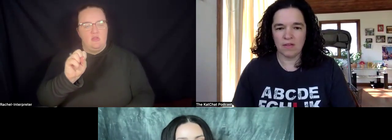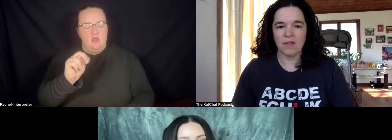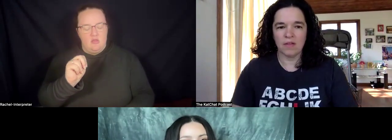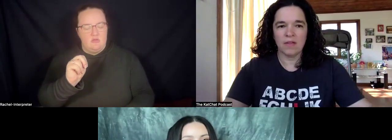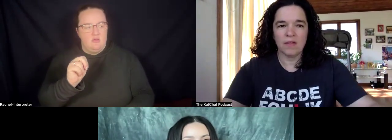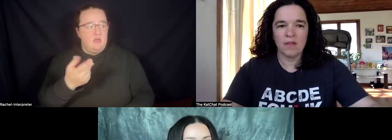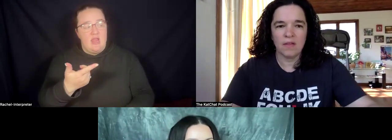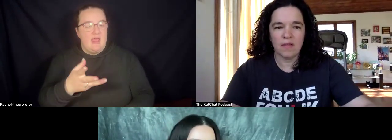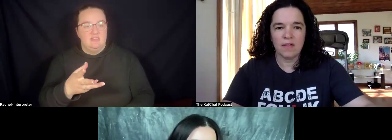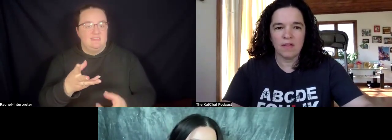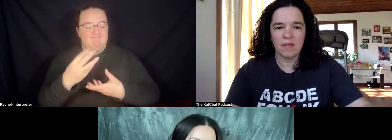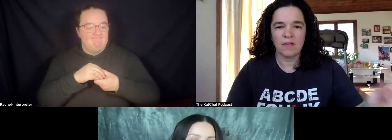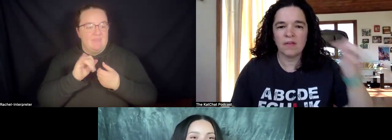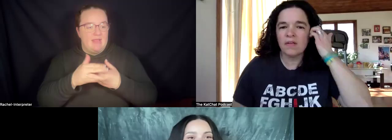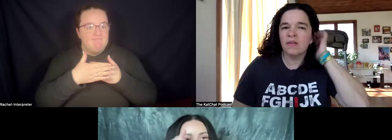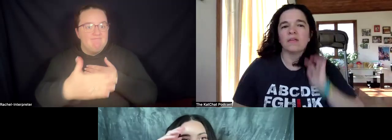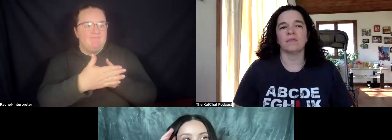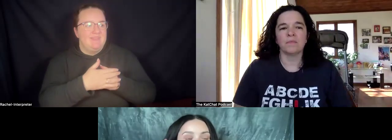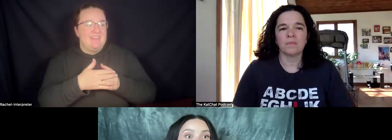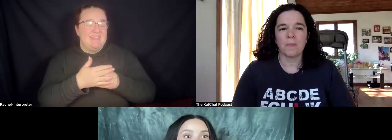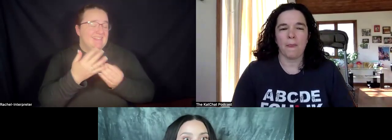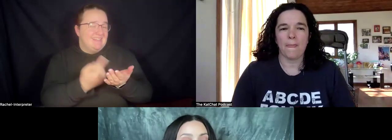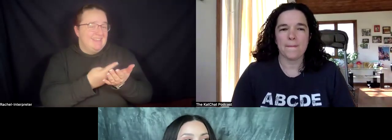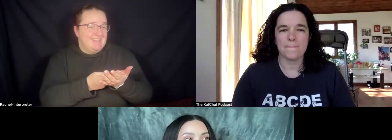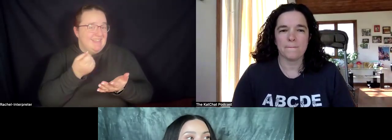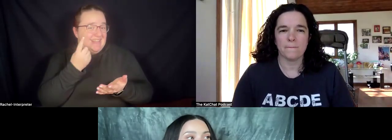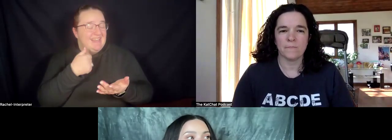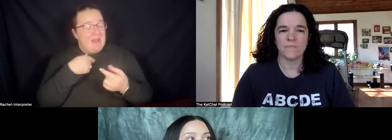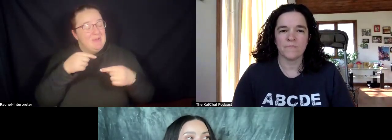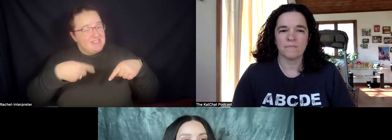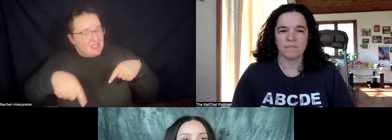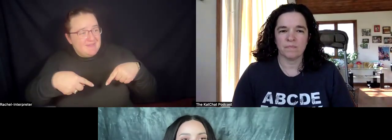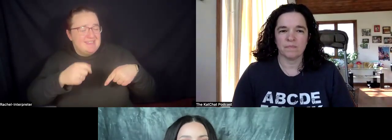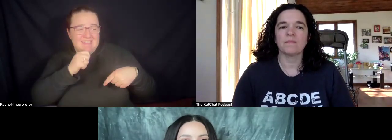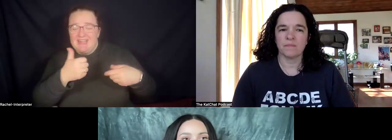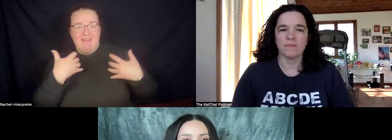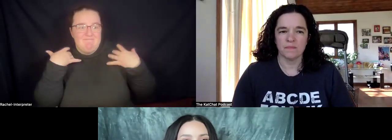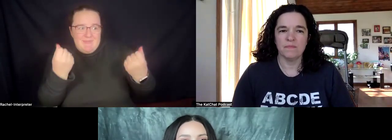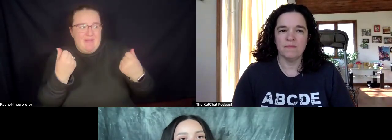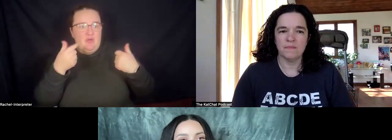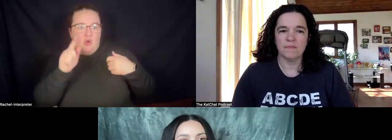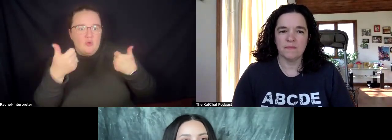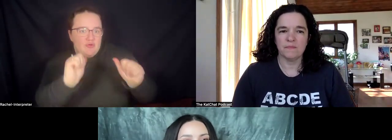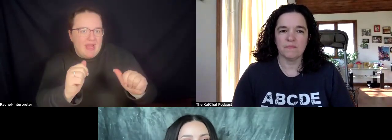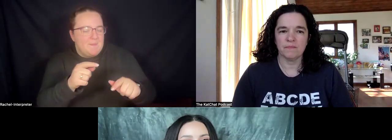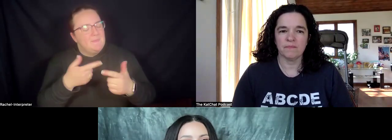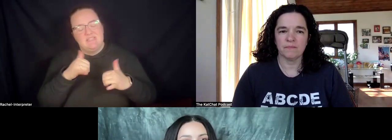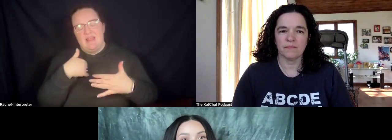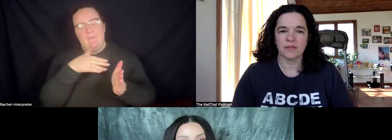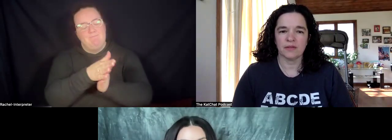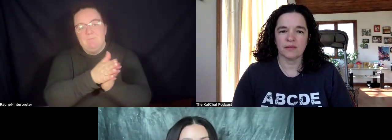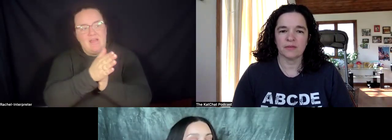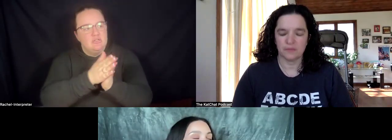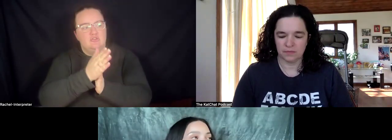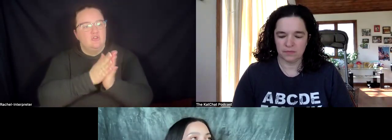And even though I was nervous and didn't always have the courage to go and audition, I still had that underlying passion for